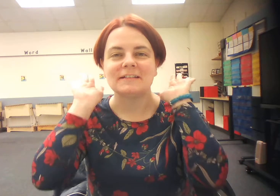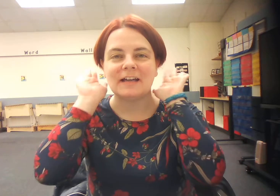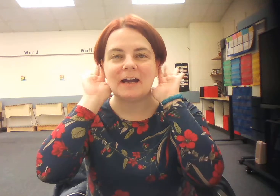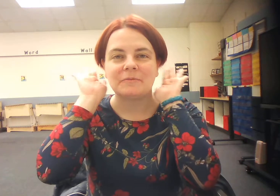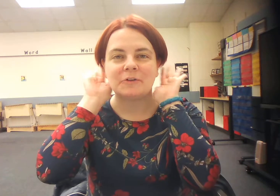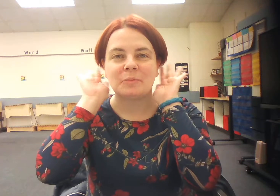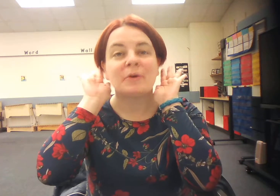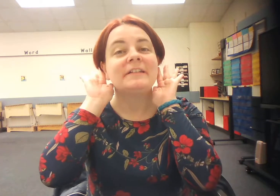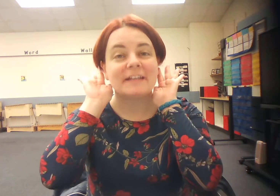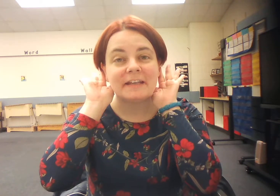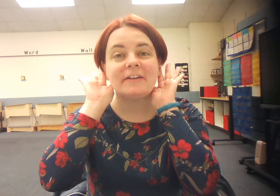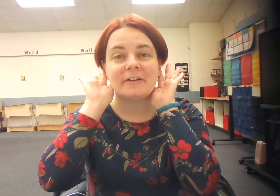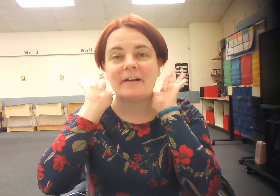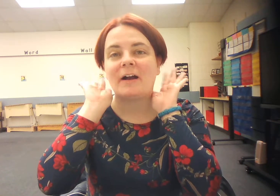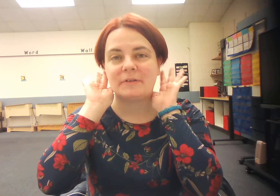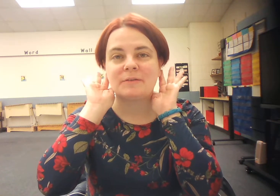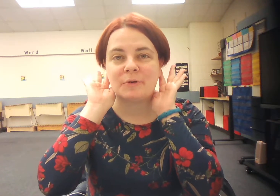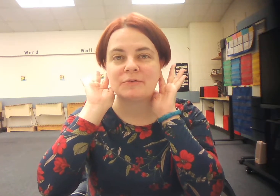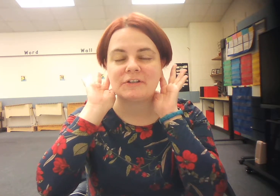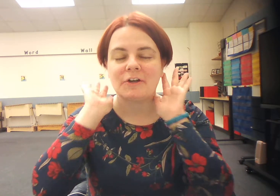a time for your brain to hear how it's supposed to go.